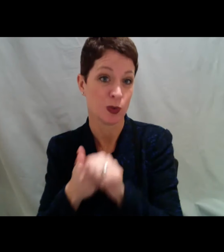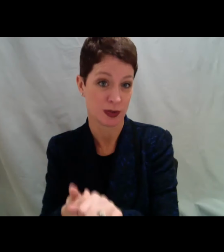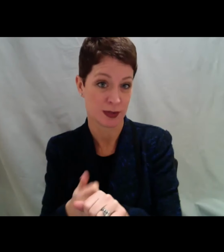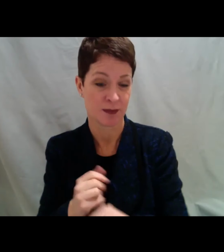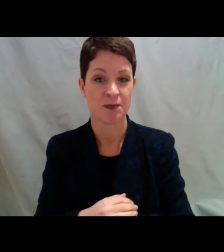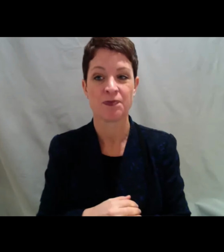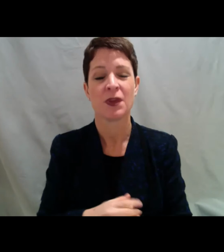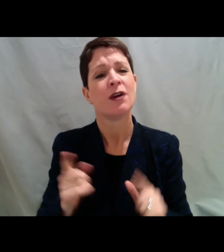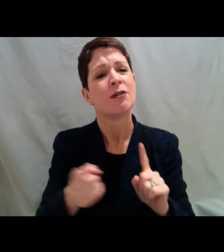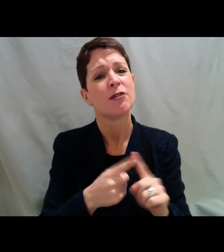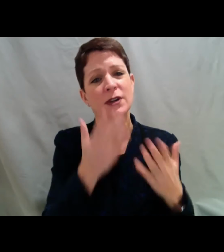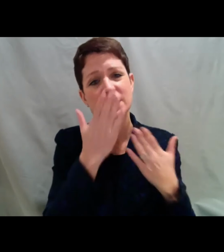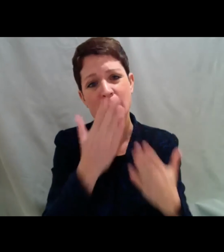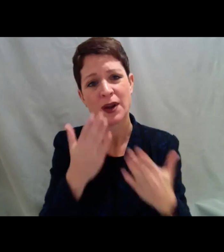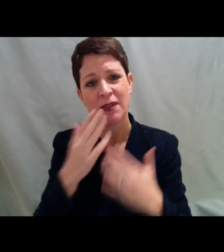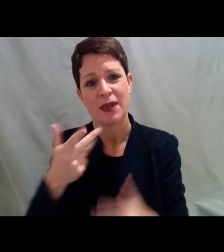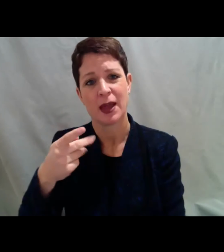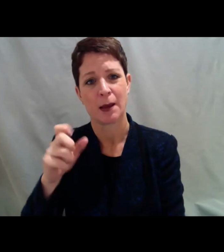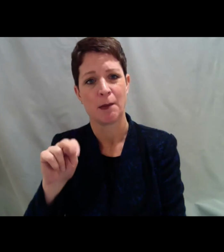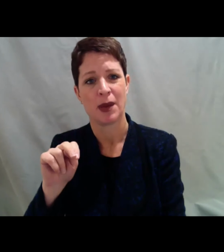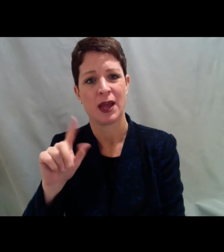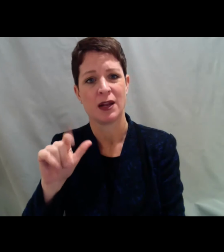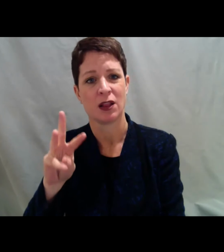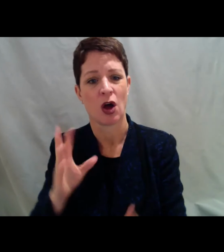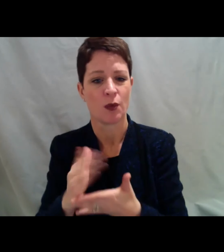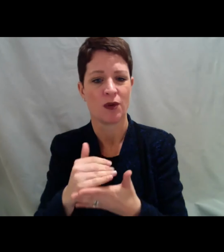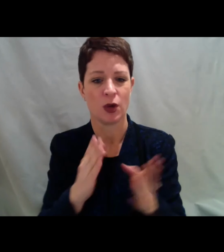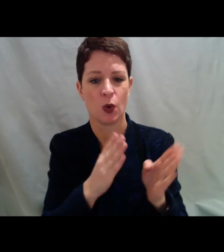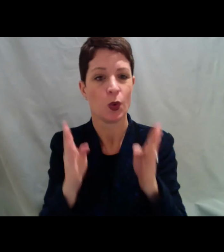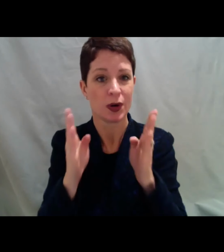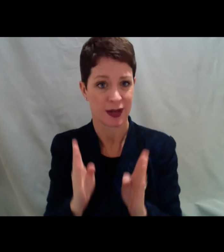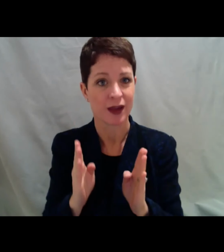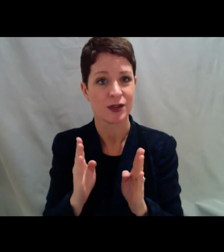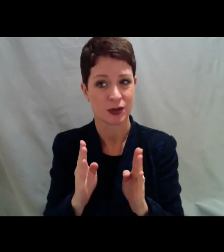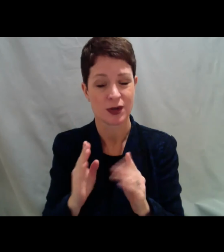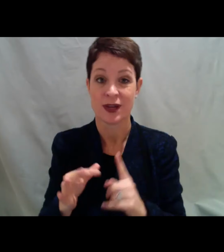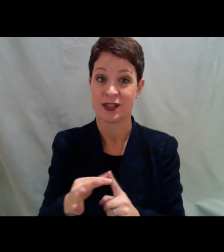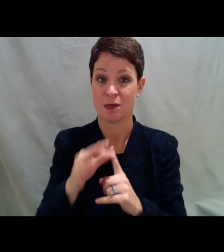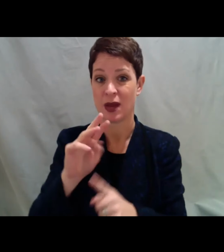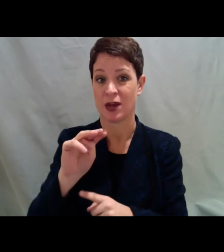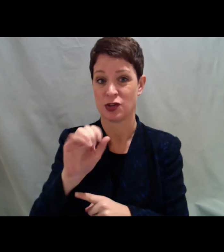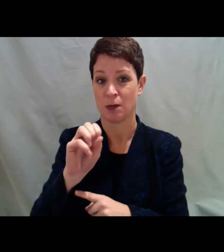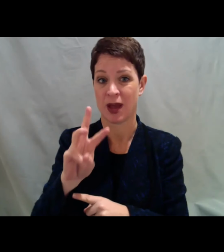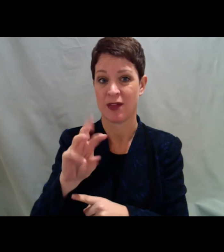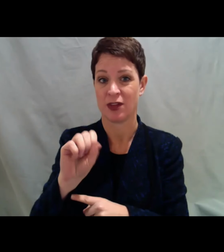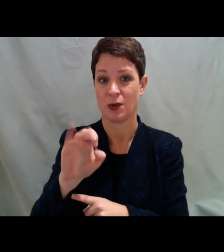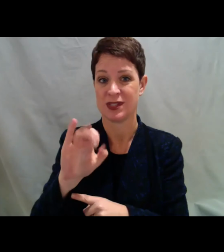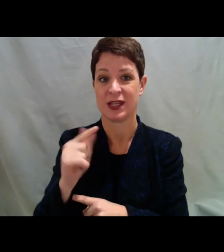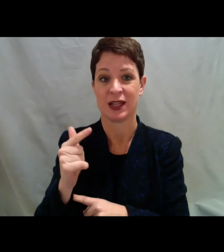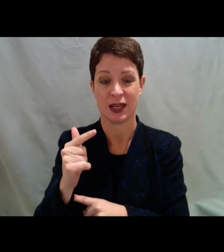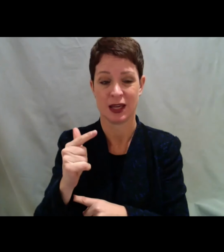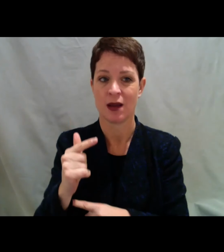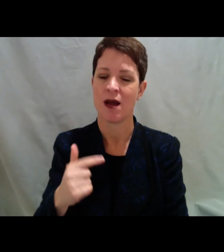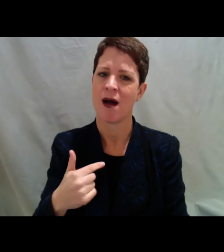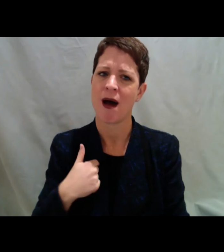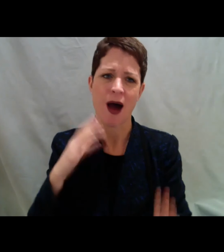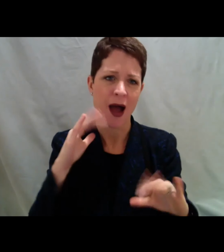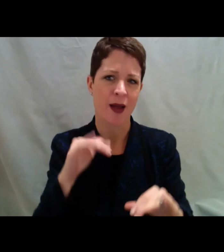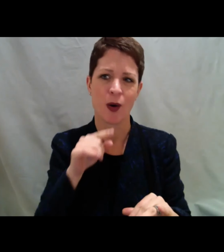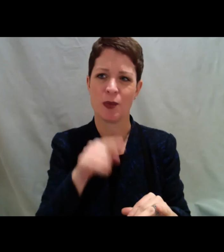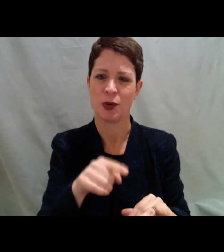to thank the Penn Law Review organizers, especially Matthew Selig. I hope that you're gonna